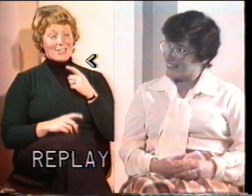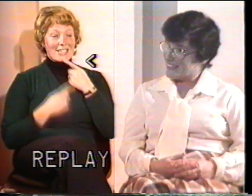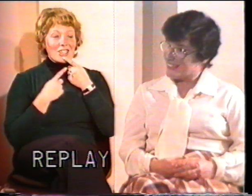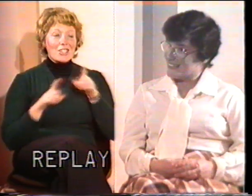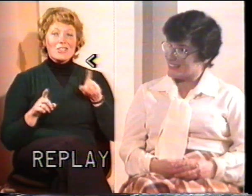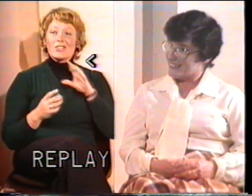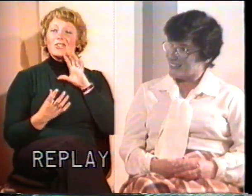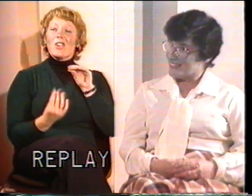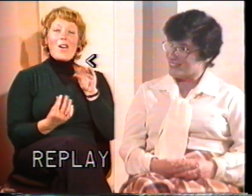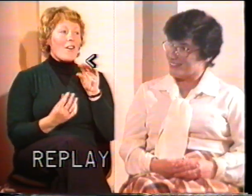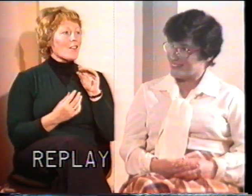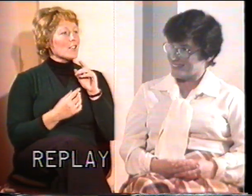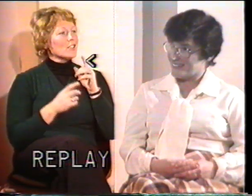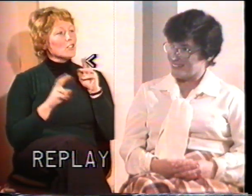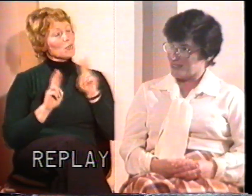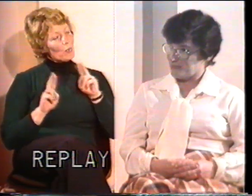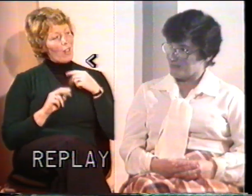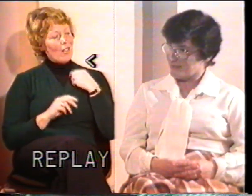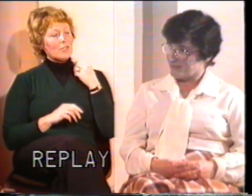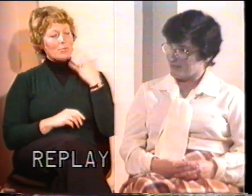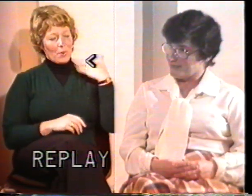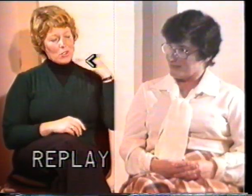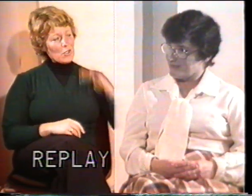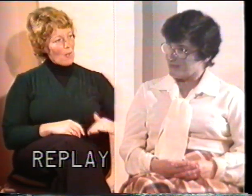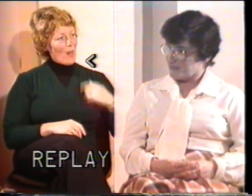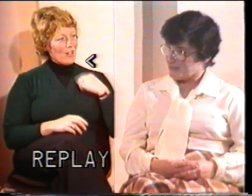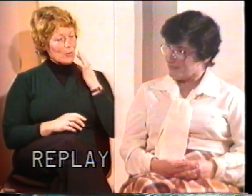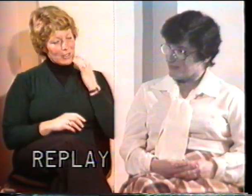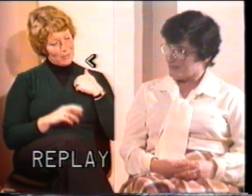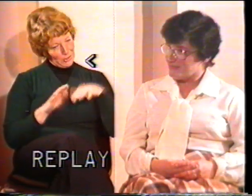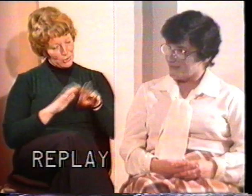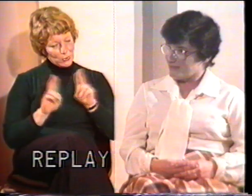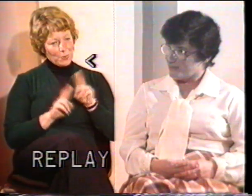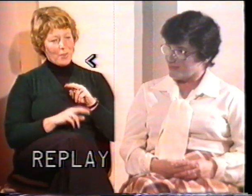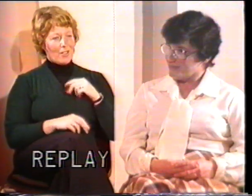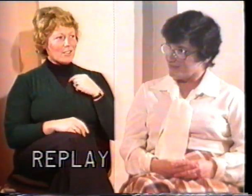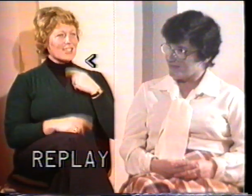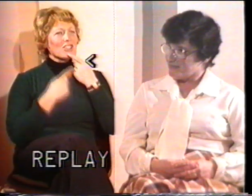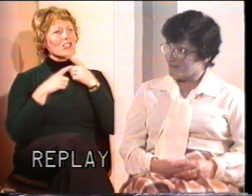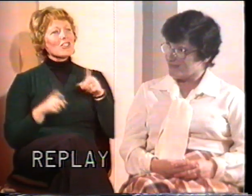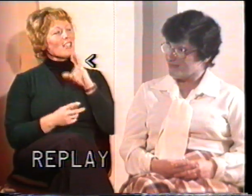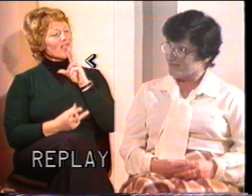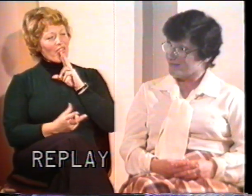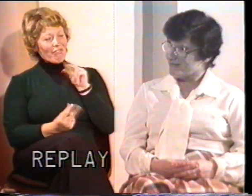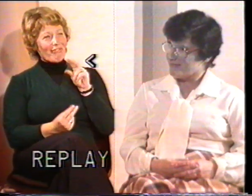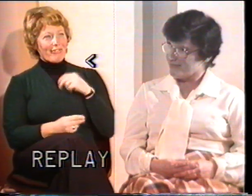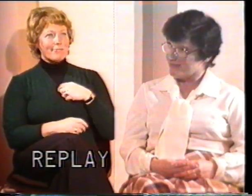When I was at school, the teachers would talk. This was when I was at school before, when I was small, at school. The teachers would talk and